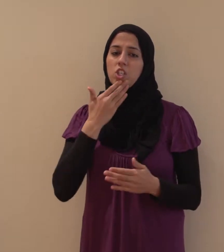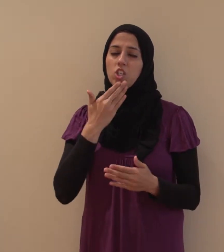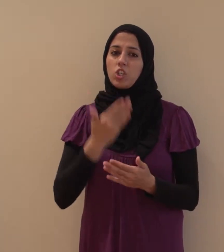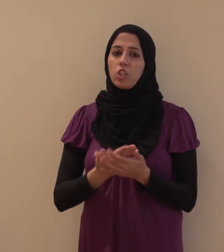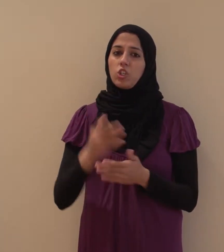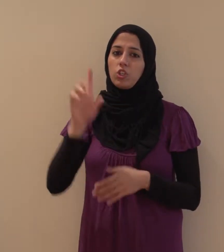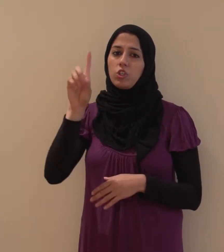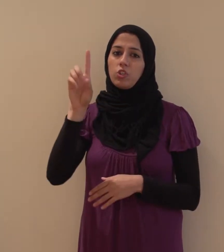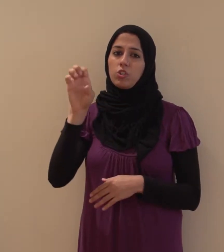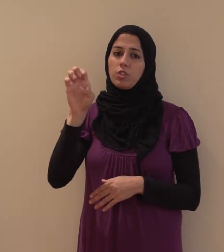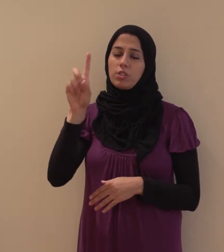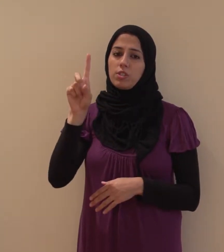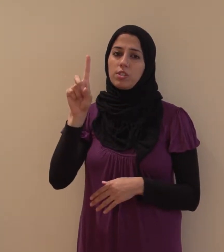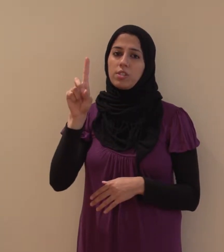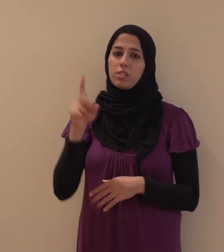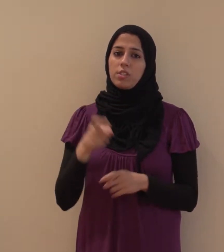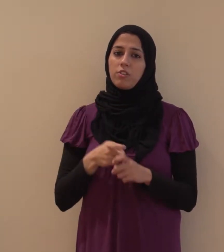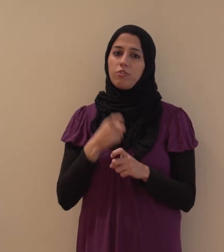Ramadan.